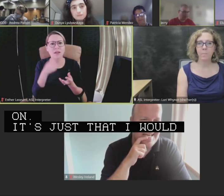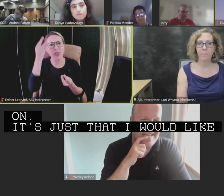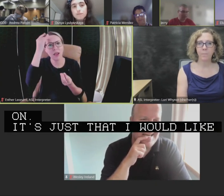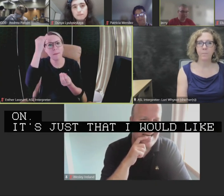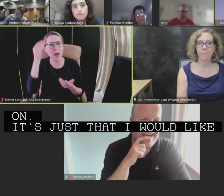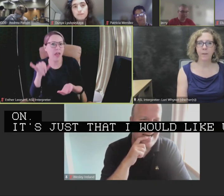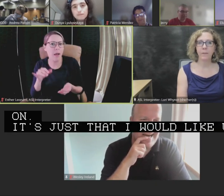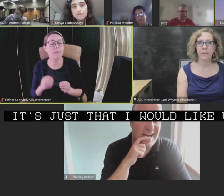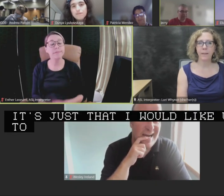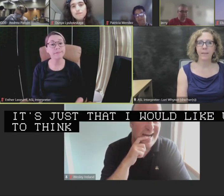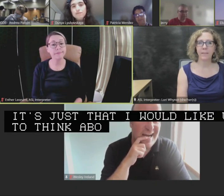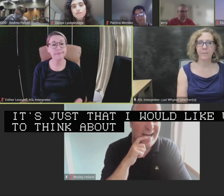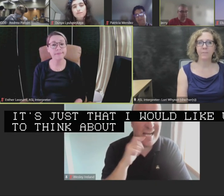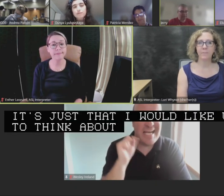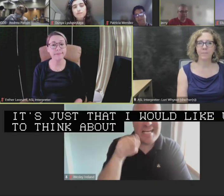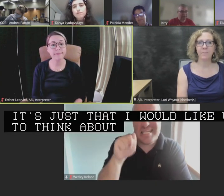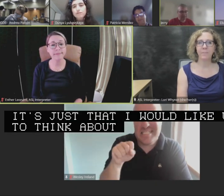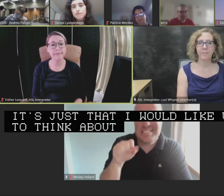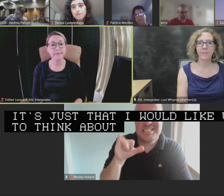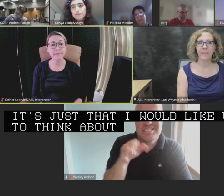them. Yeah.